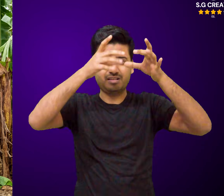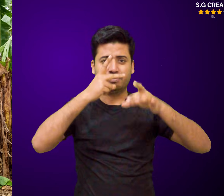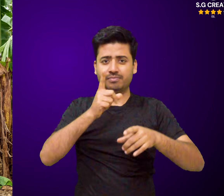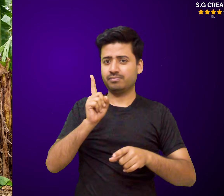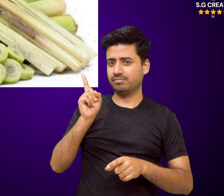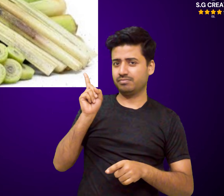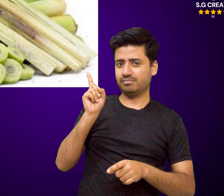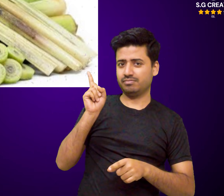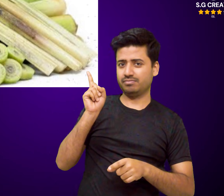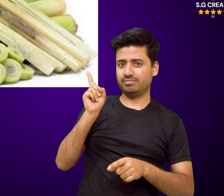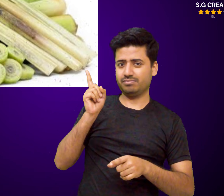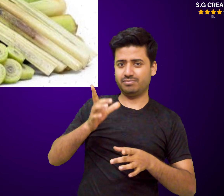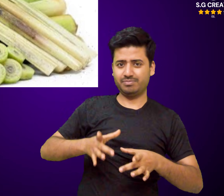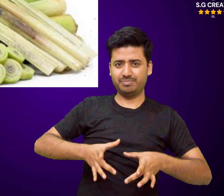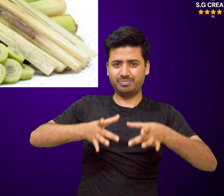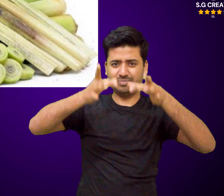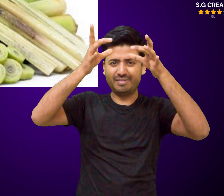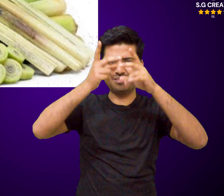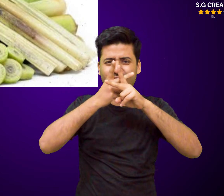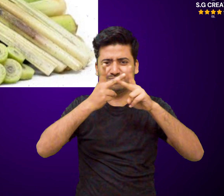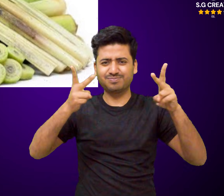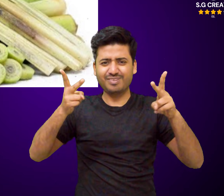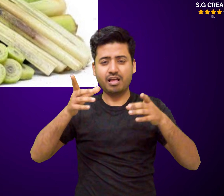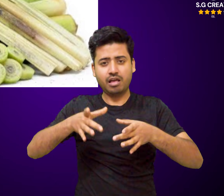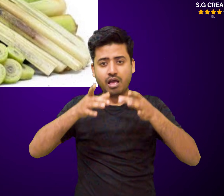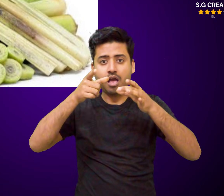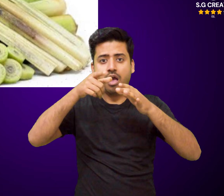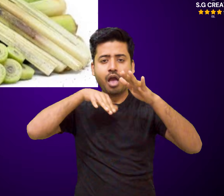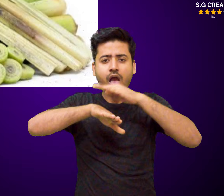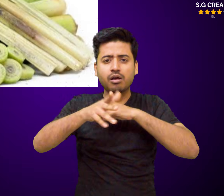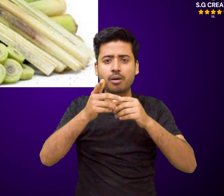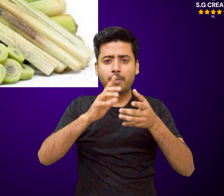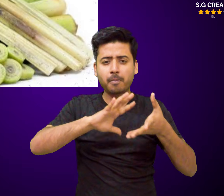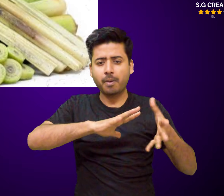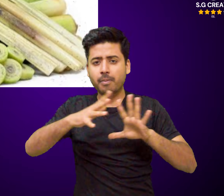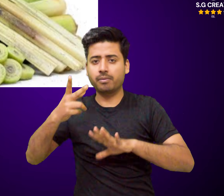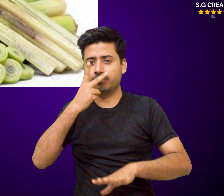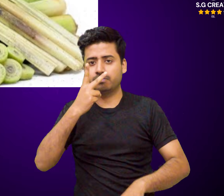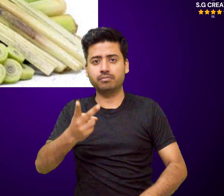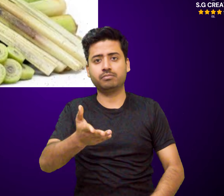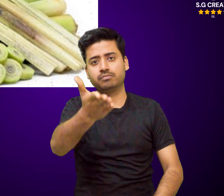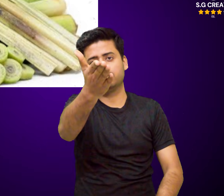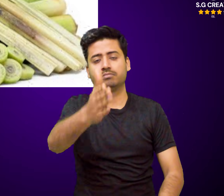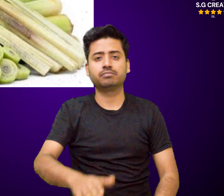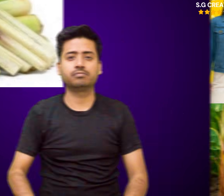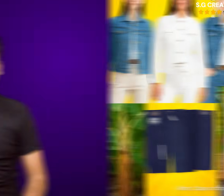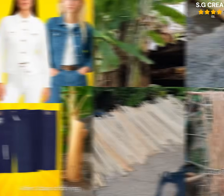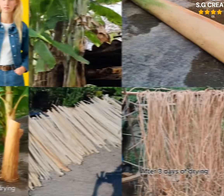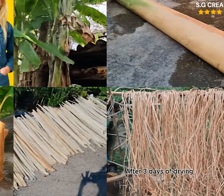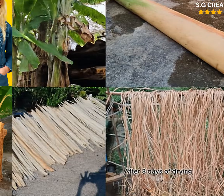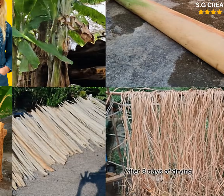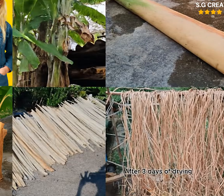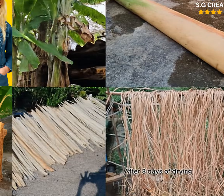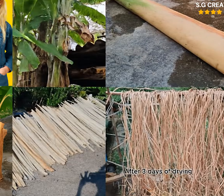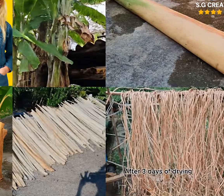wear and tear than many other natural fibers. Eco-friendly. It utilizes agricultural waste that would otherwise be